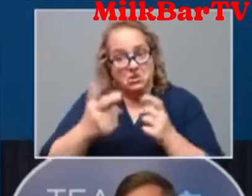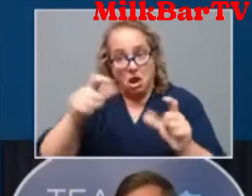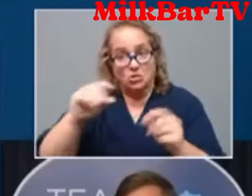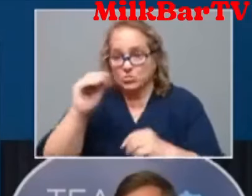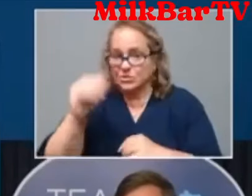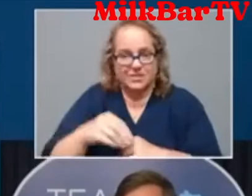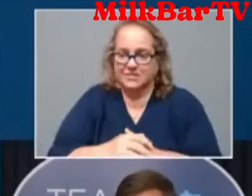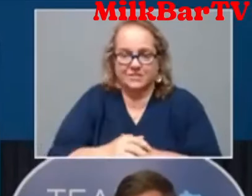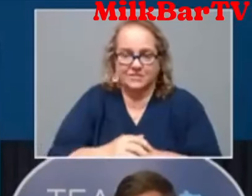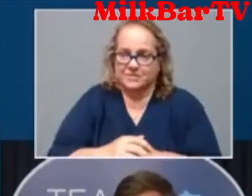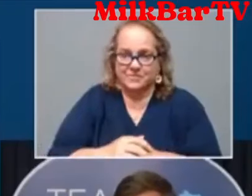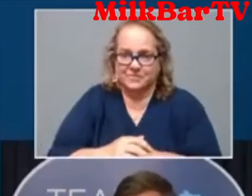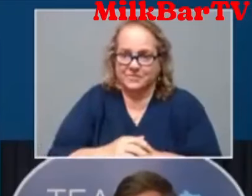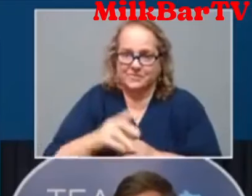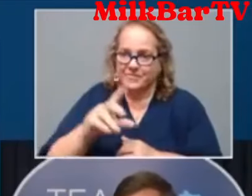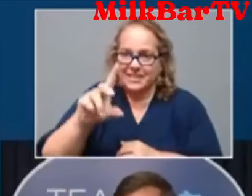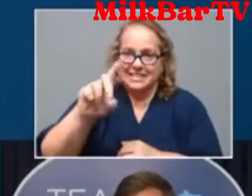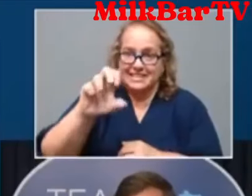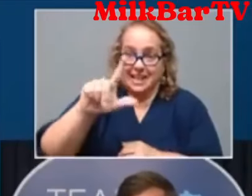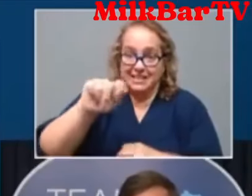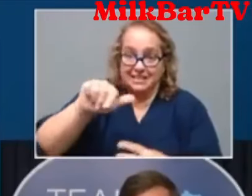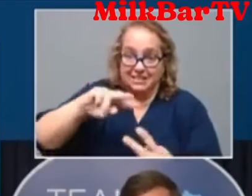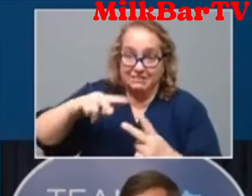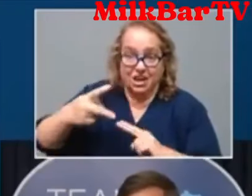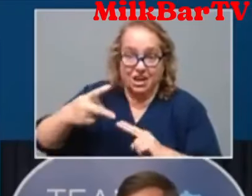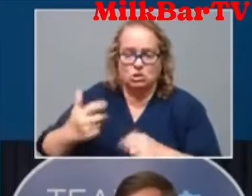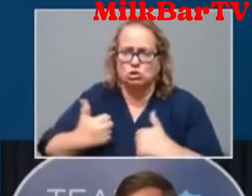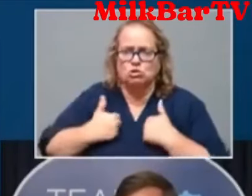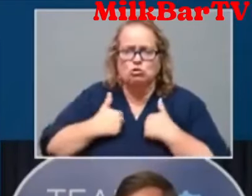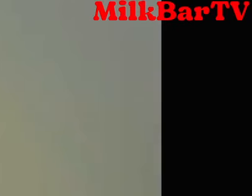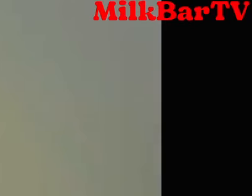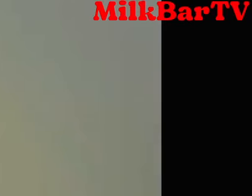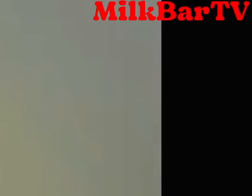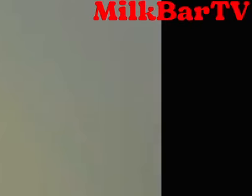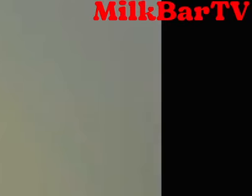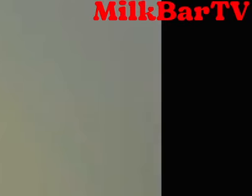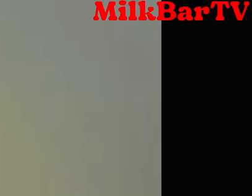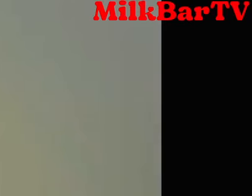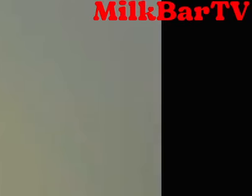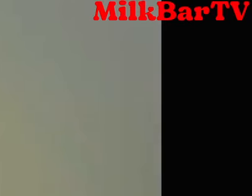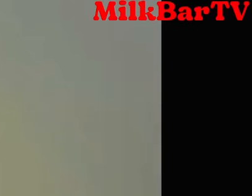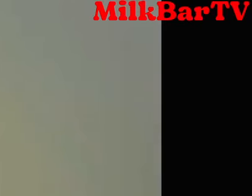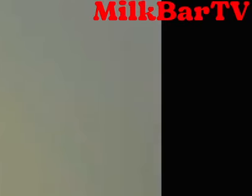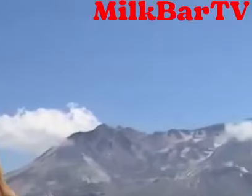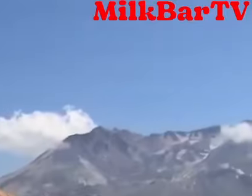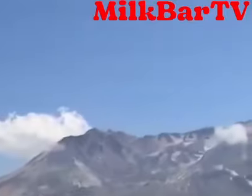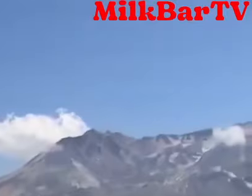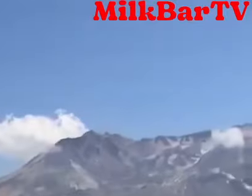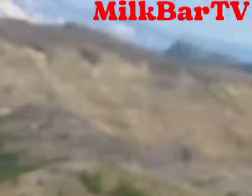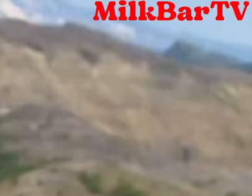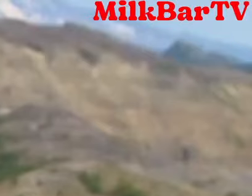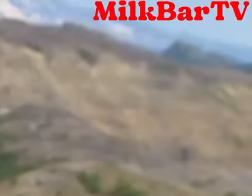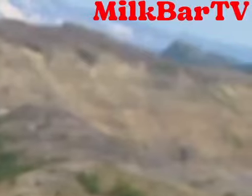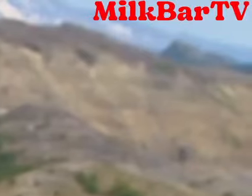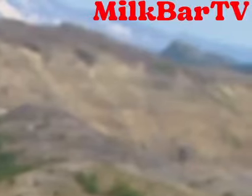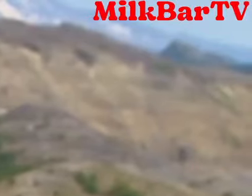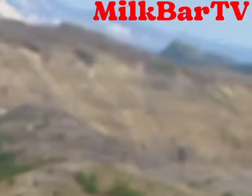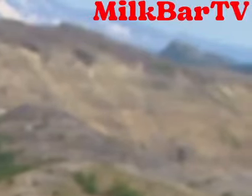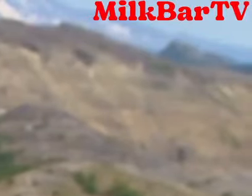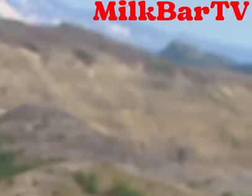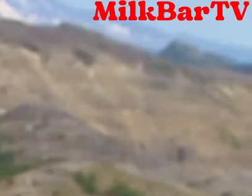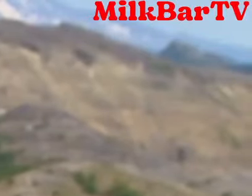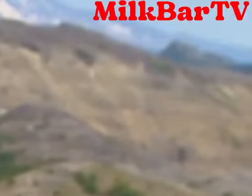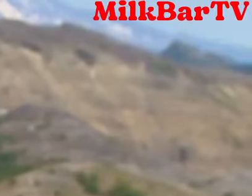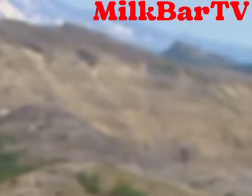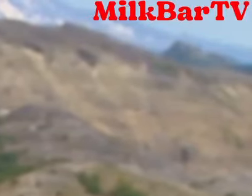The Delta variant is so aggressive that if you are unvaccinated, it's going to find you. Delta is finding the unvaccinated. The Delta variant will find